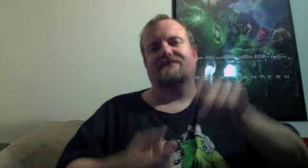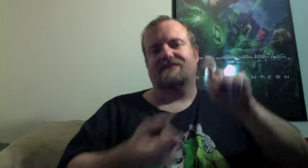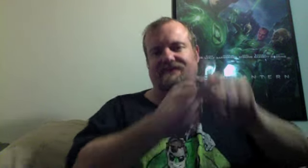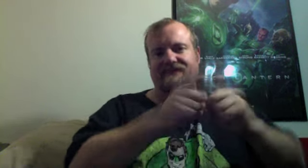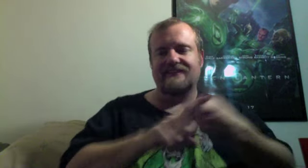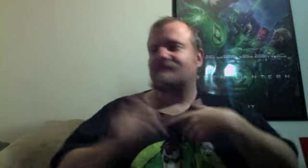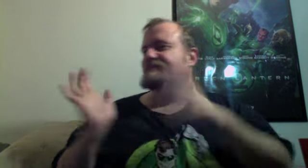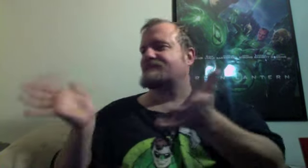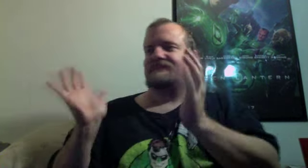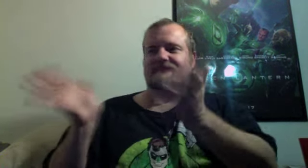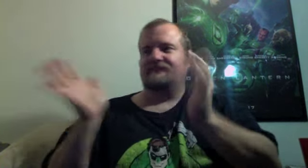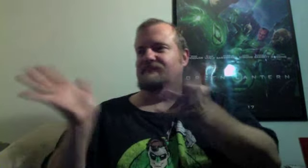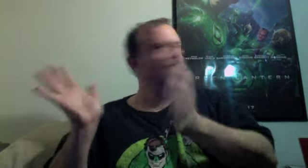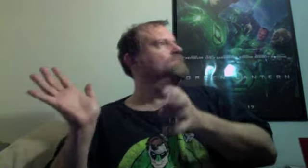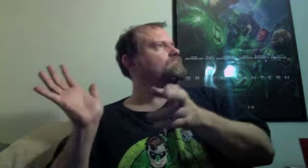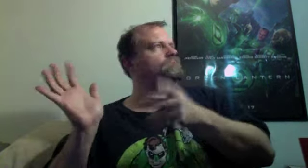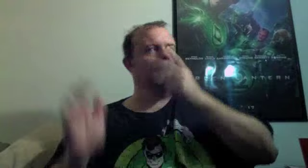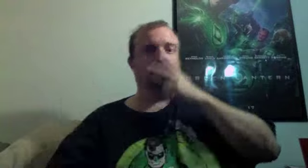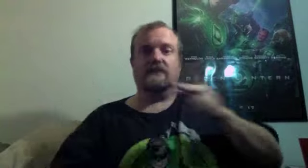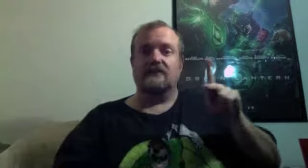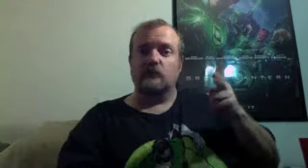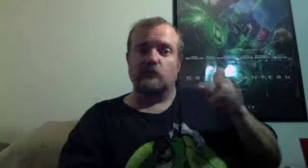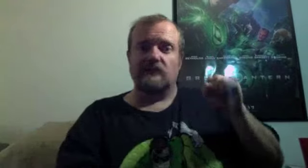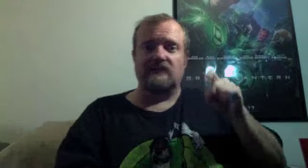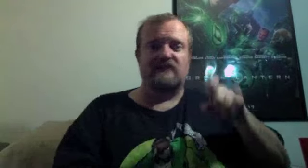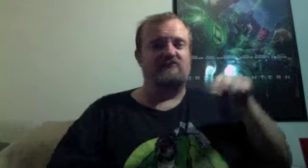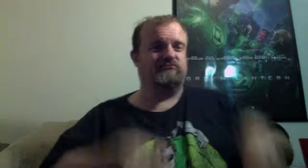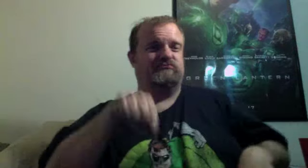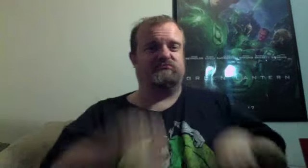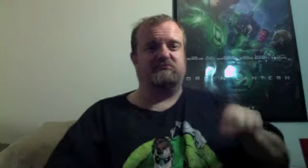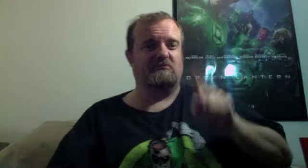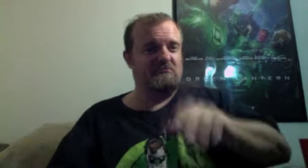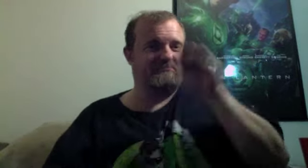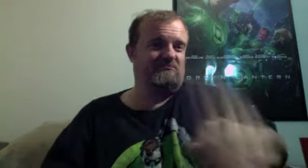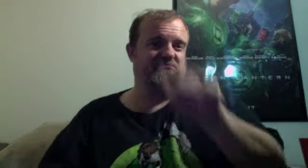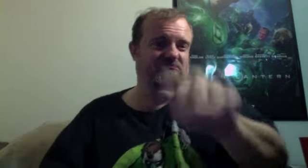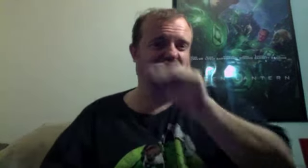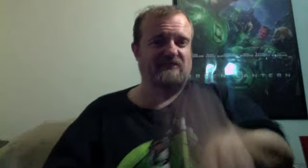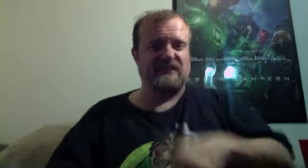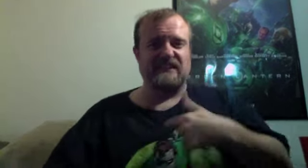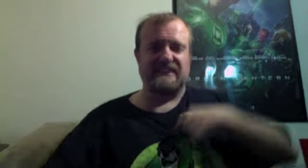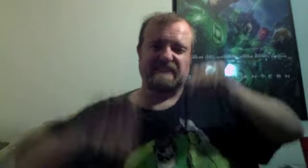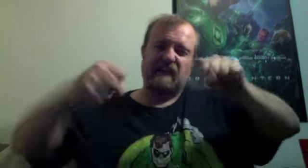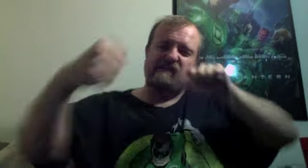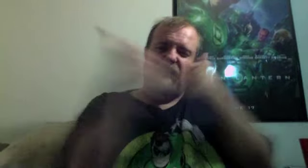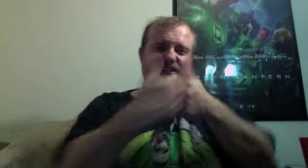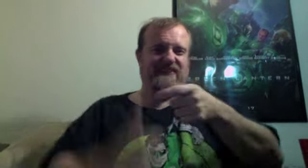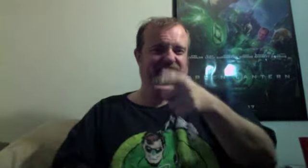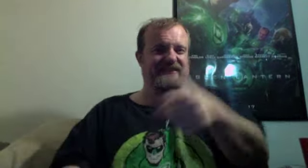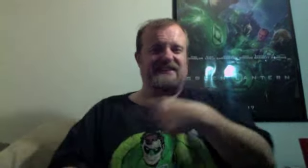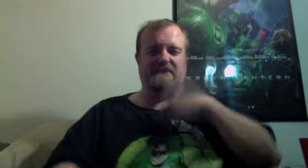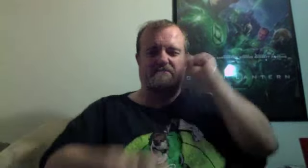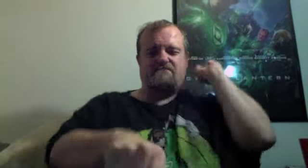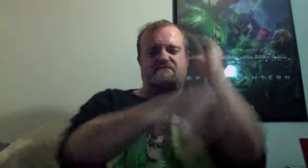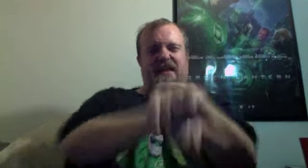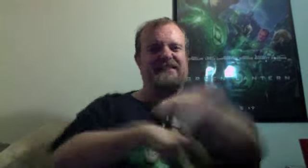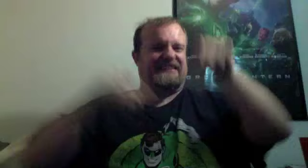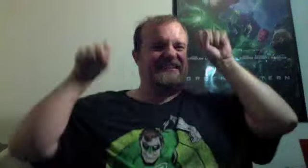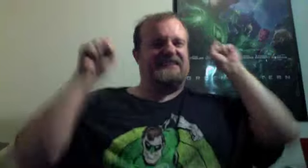Now the artistry begins. A craftsman creates decorative overlays in sterling silver. He cuts their